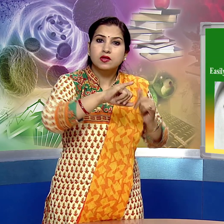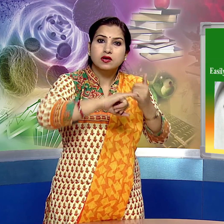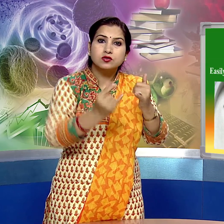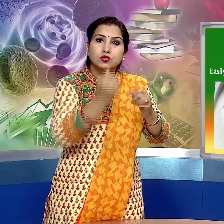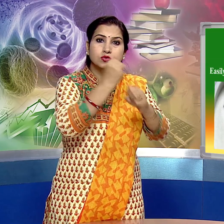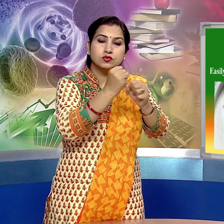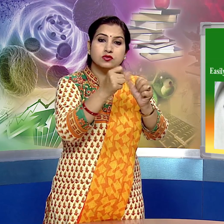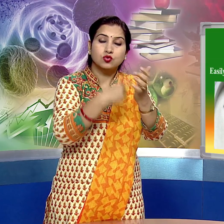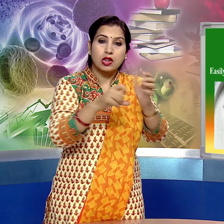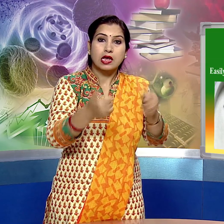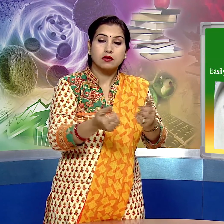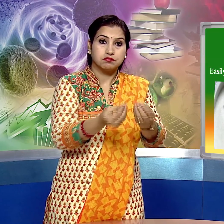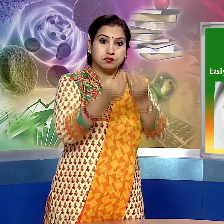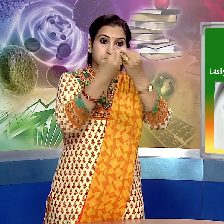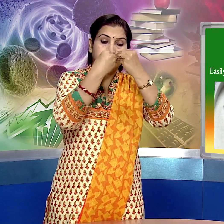Sugar can be easily digested.